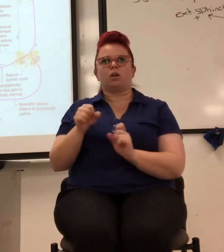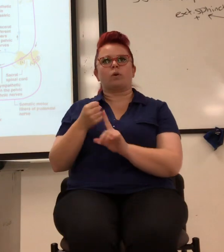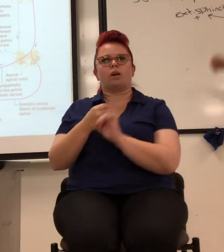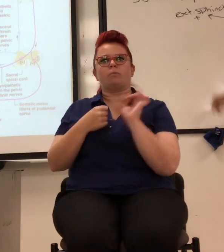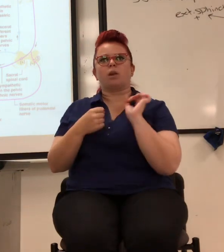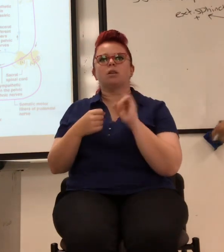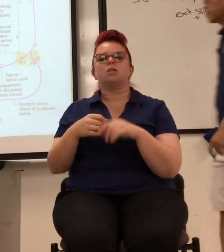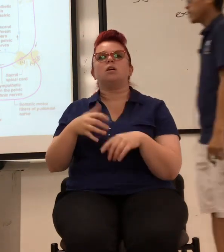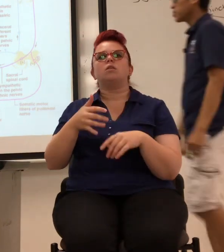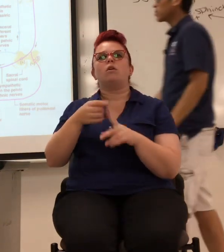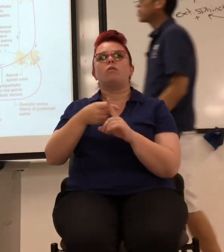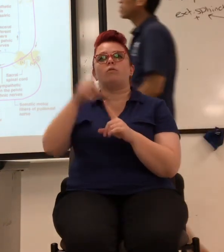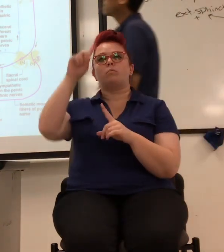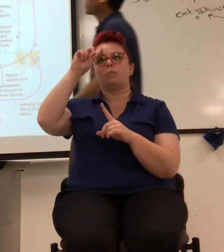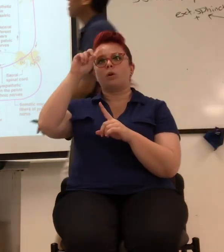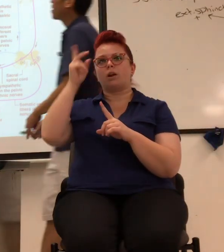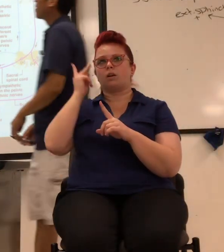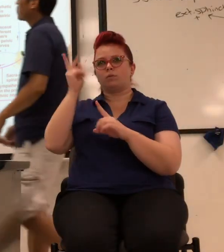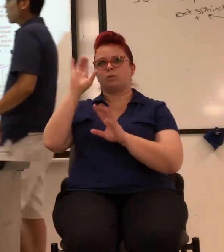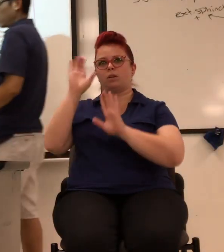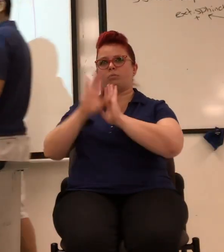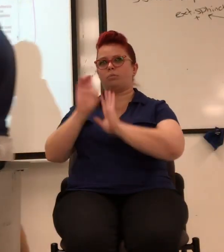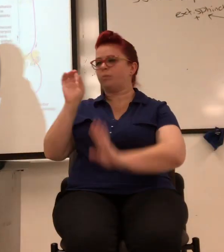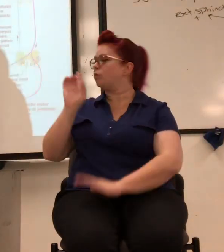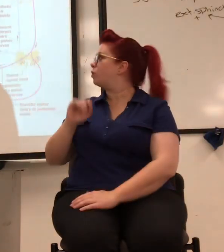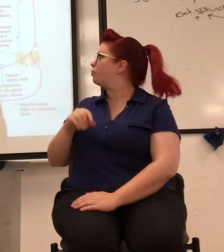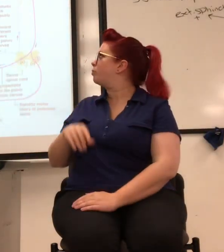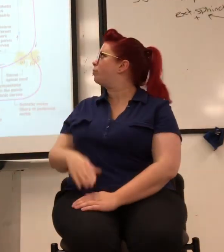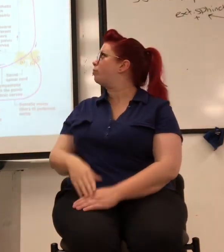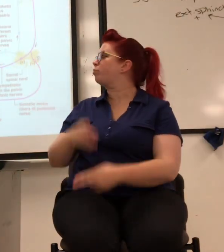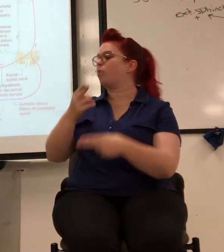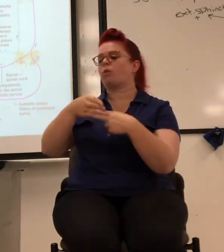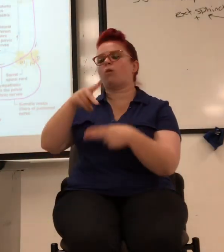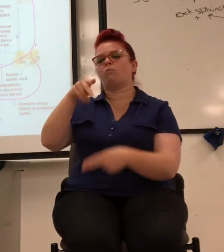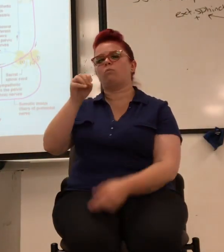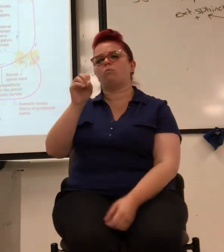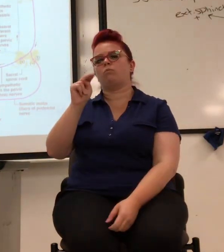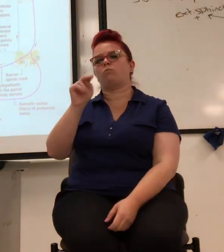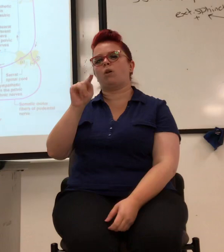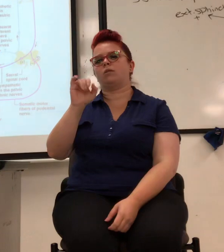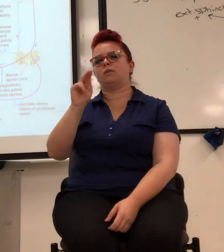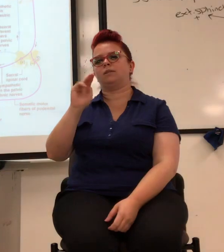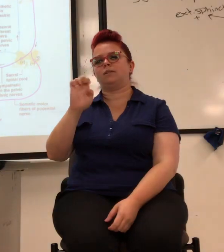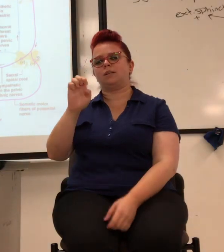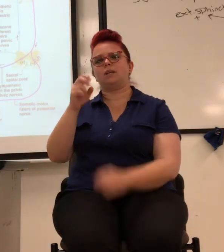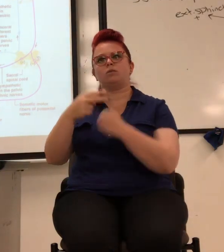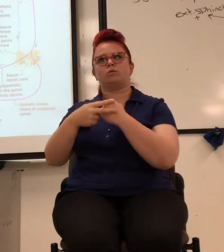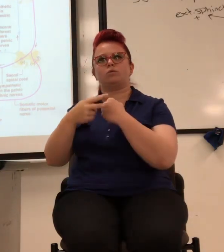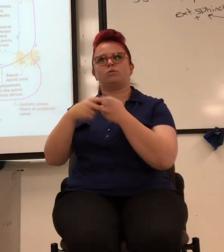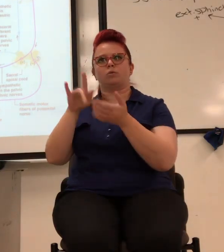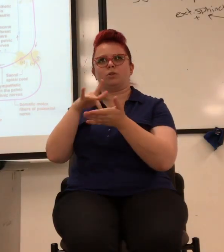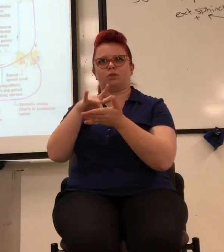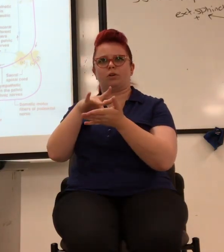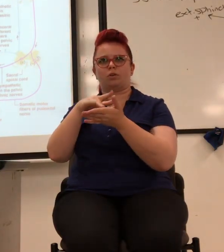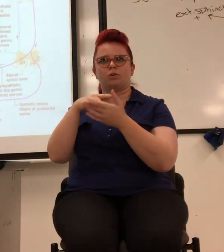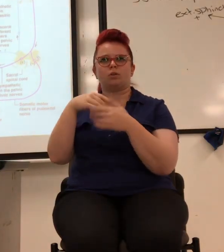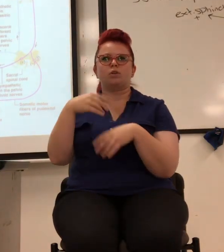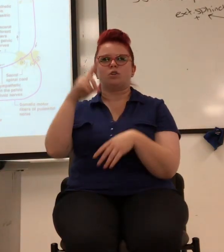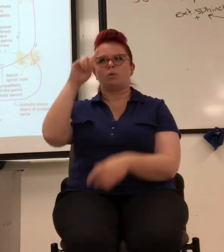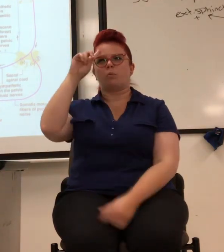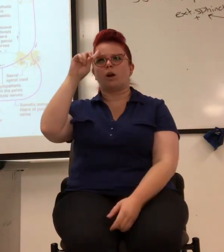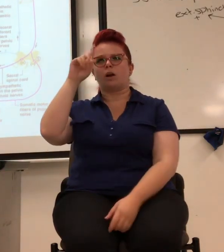as your bladder begins to fill. 100, 200, maybe you're on a long bus ride and you can't get off and you're really starting to worry. And